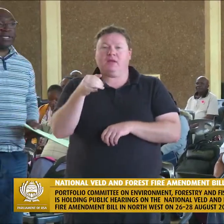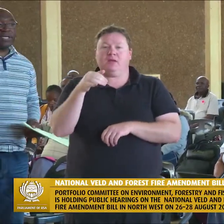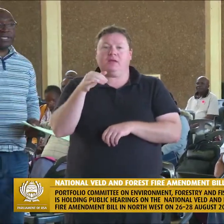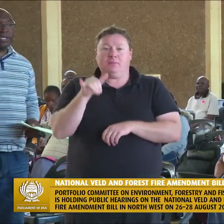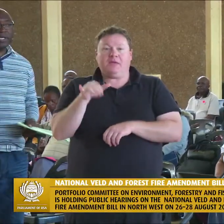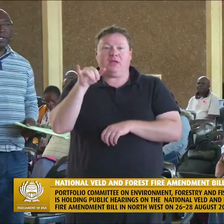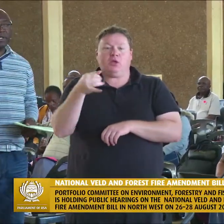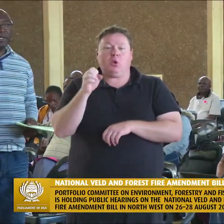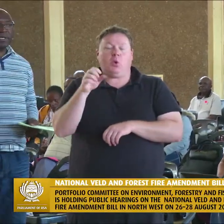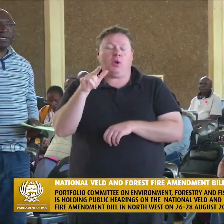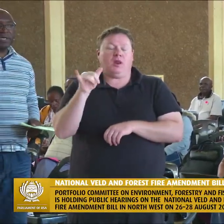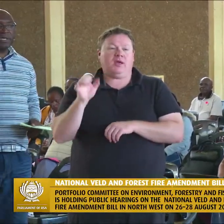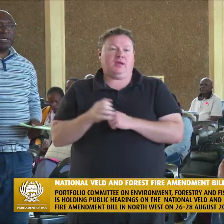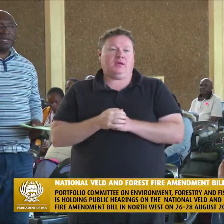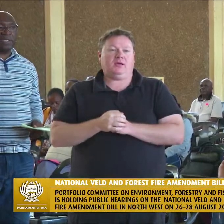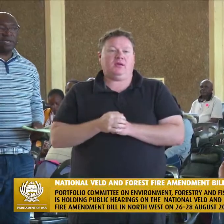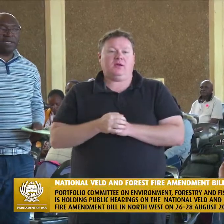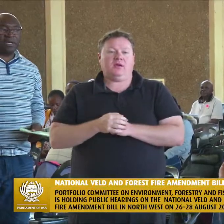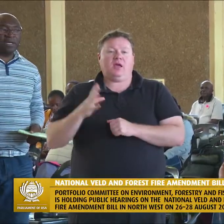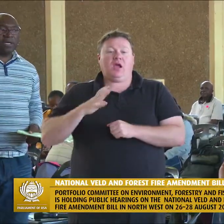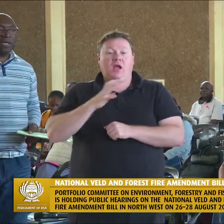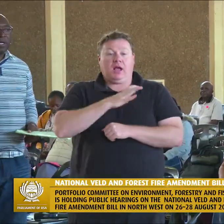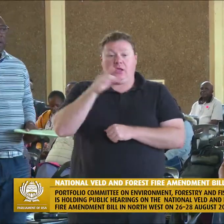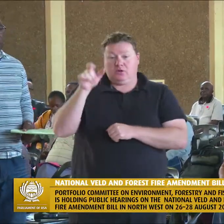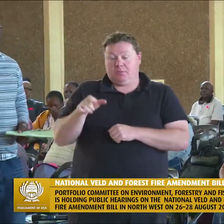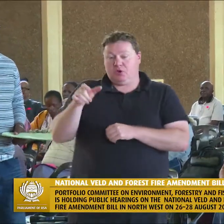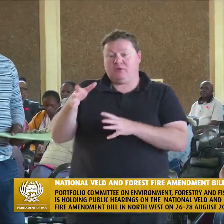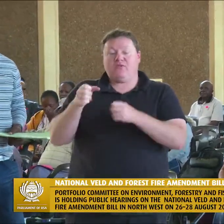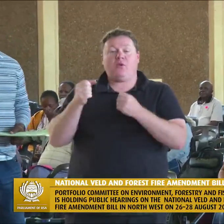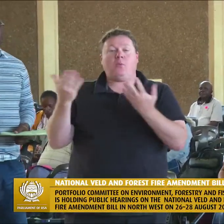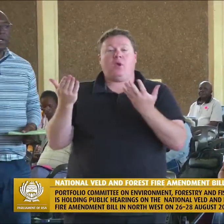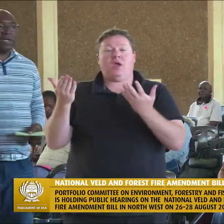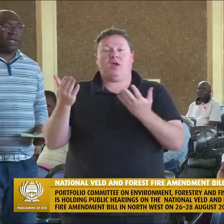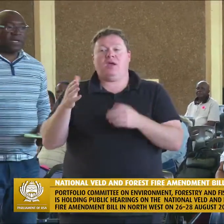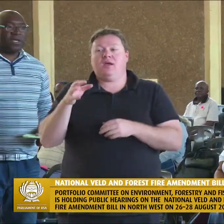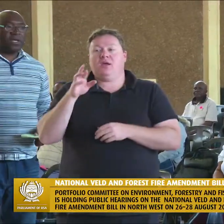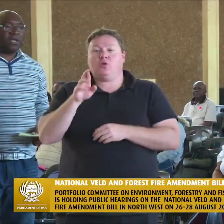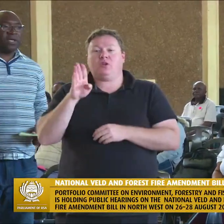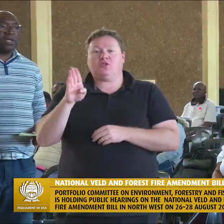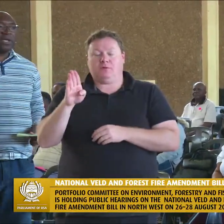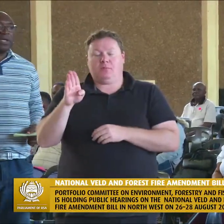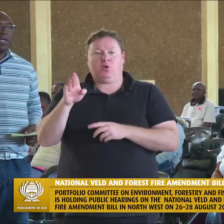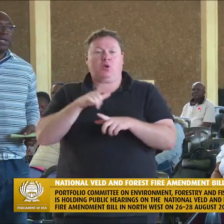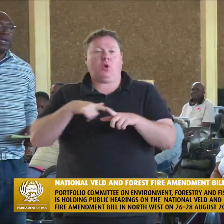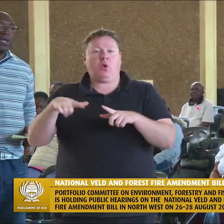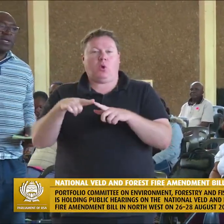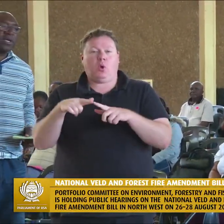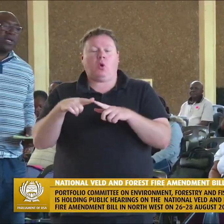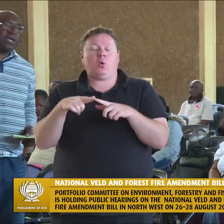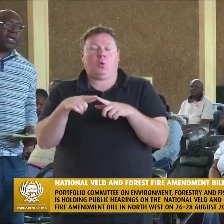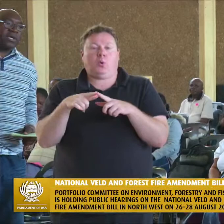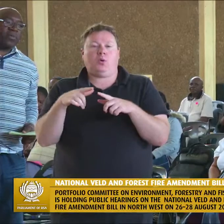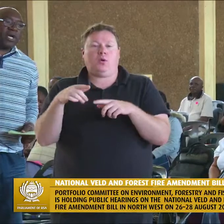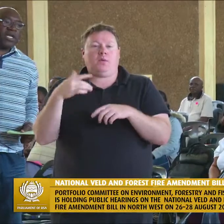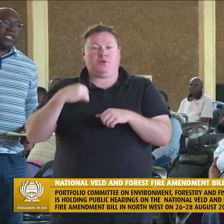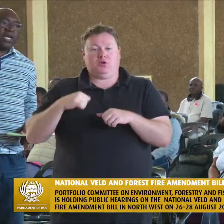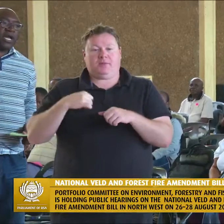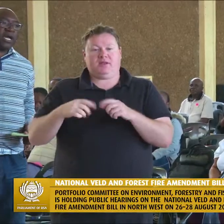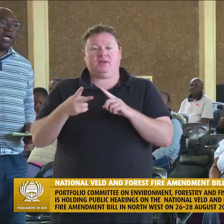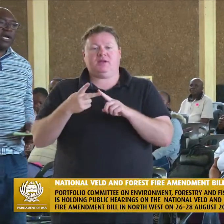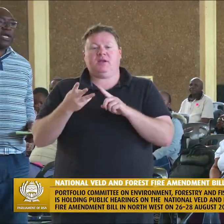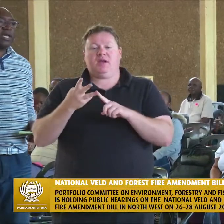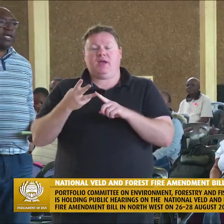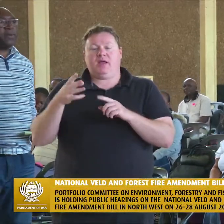a counsellor from rustin local municipality and being secondary to janala platinum district municipalities